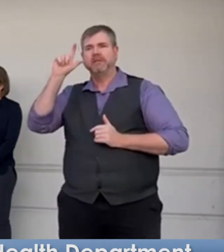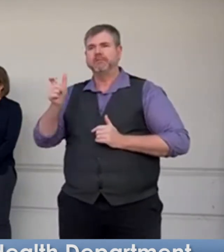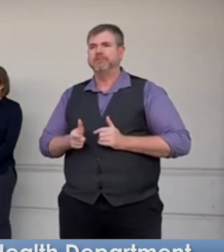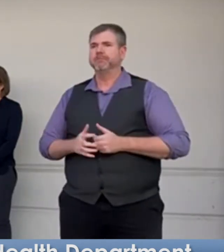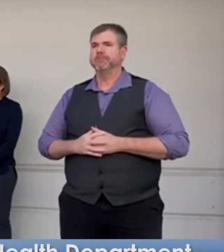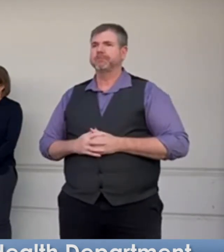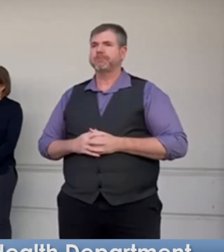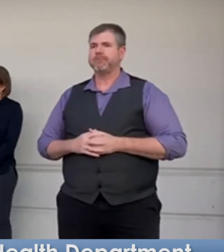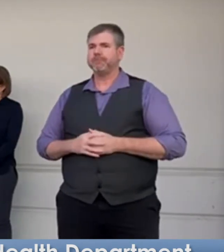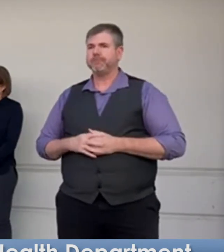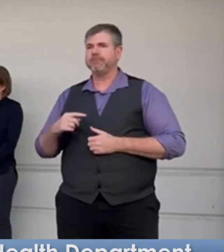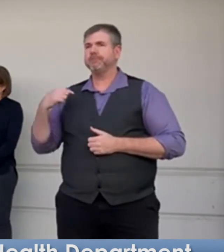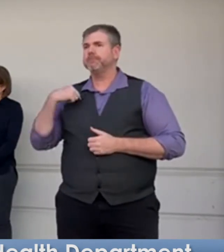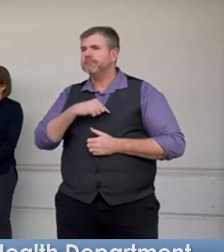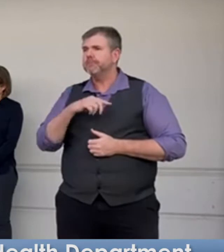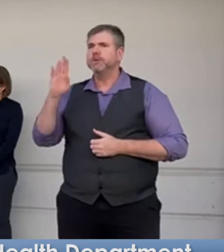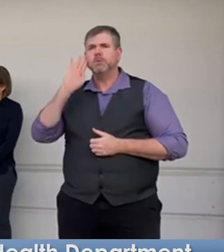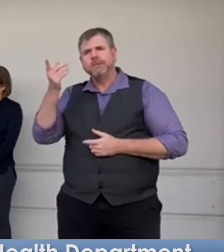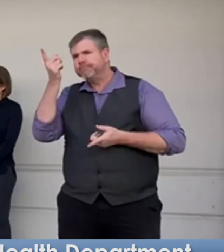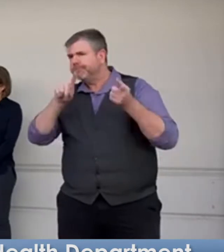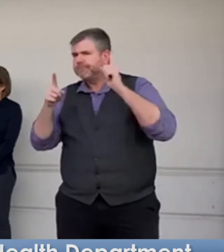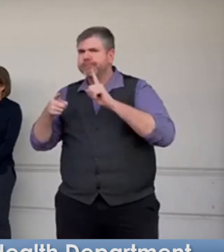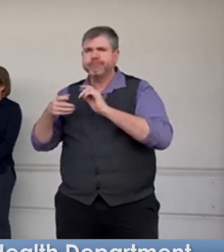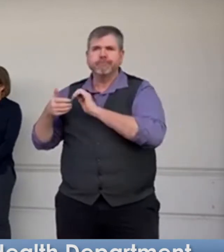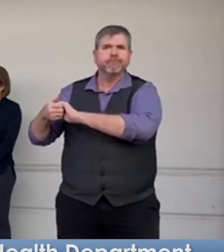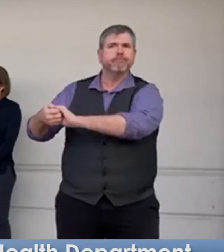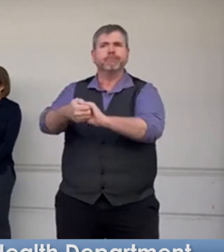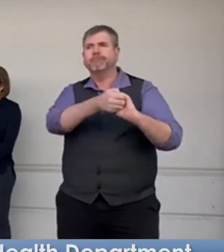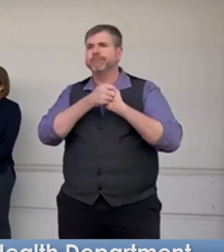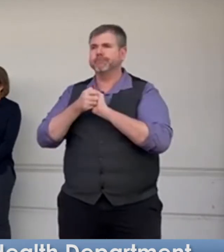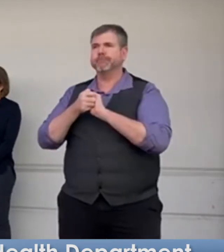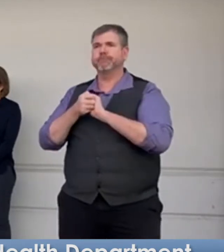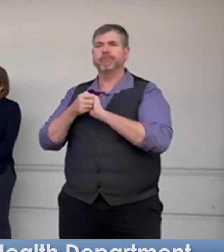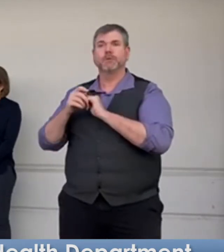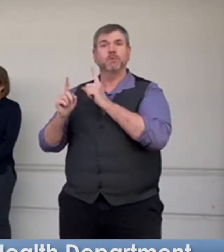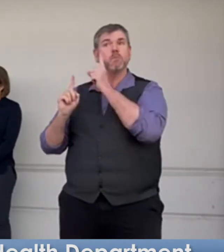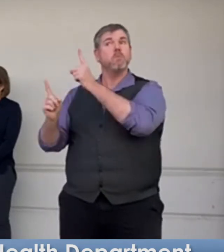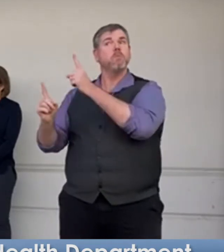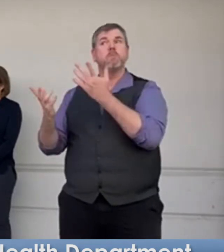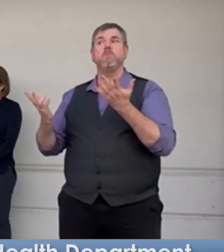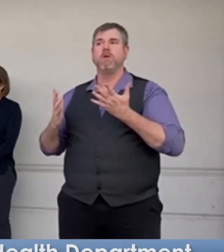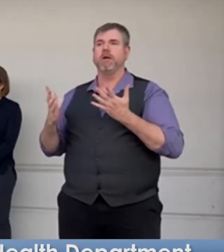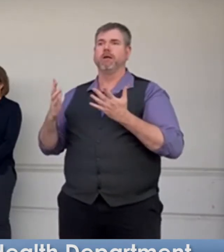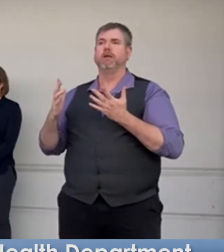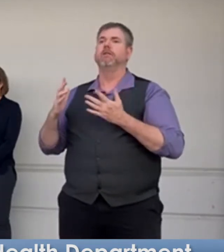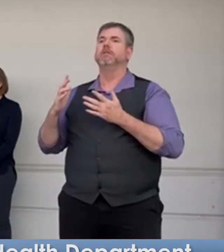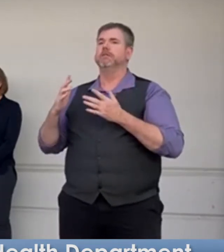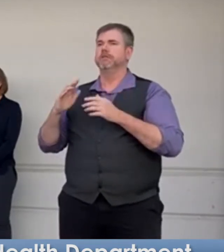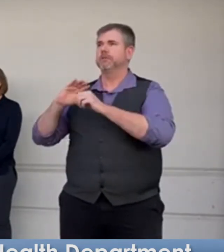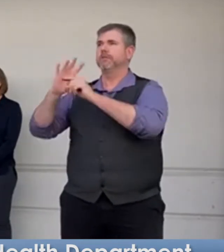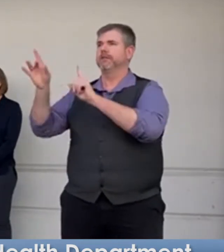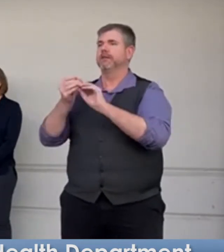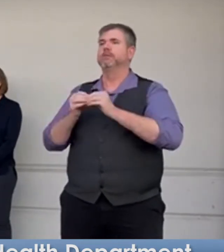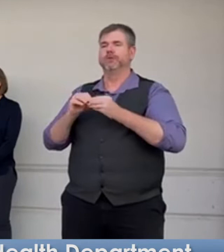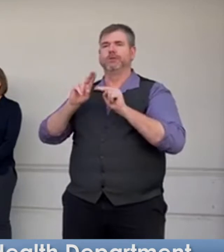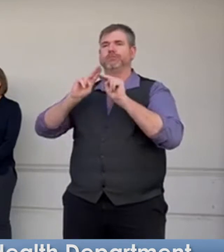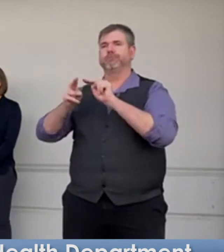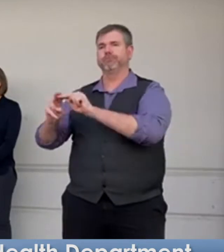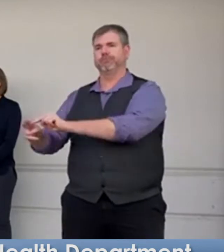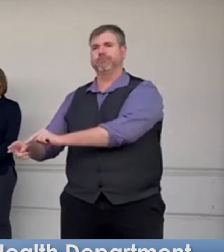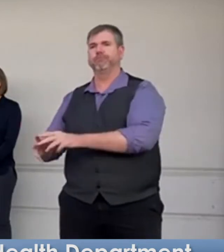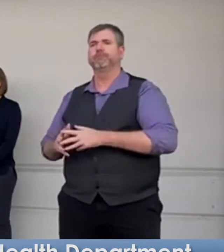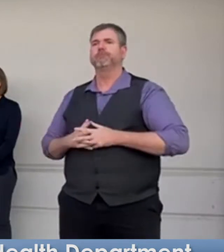this curve here locally, this one that we're seeing right now, which, even though it's very steep, the